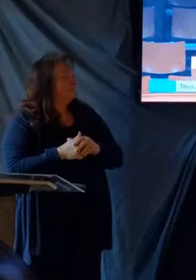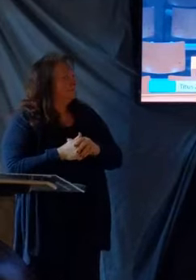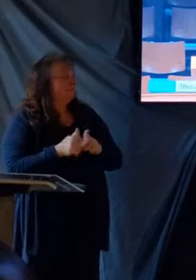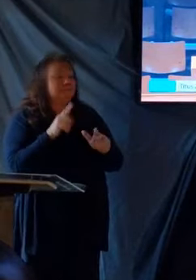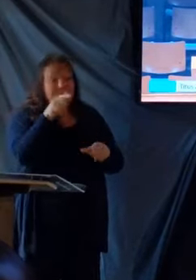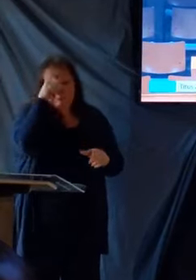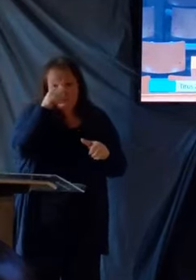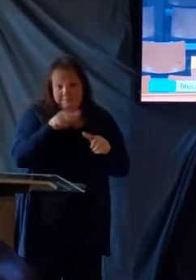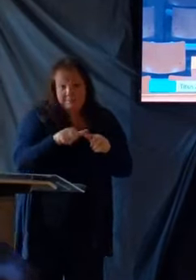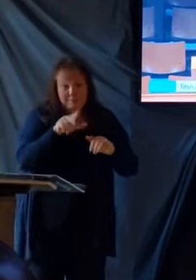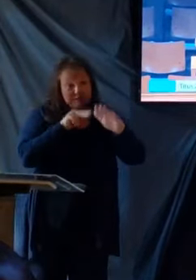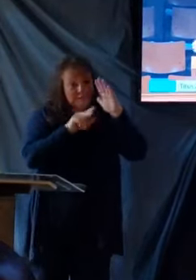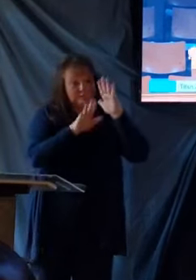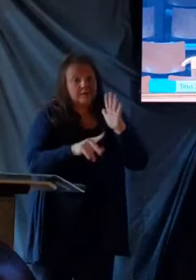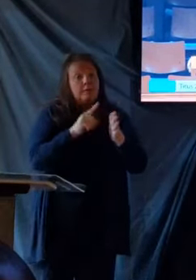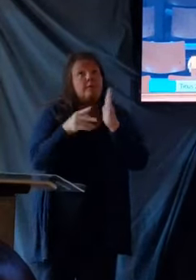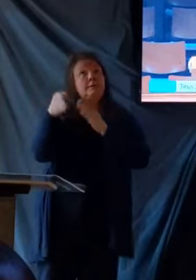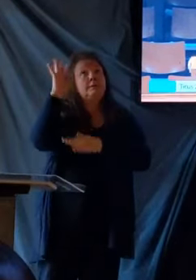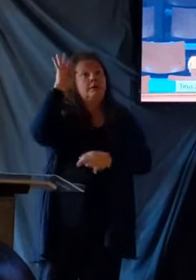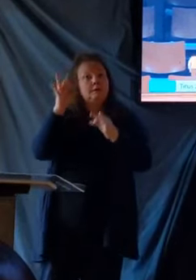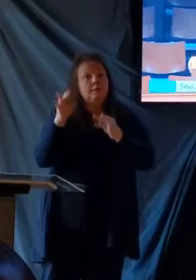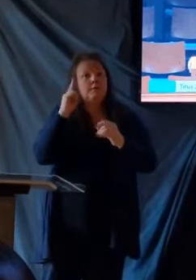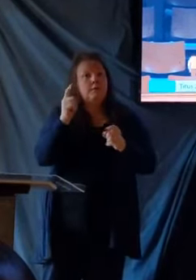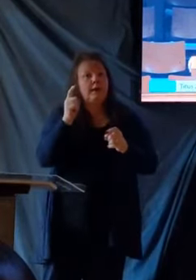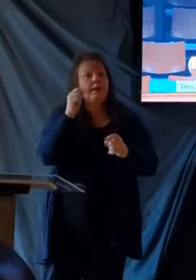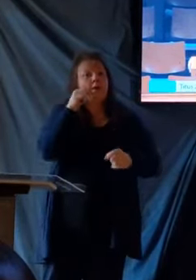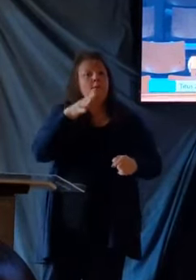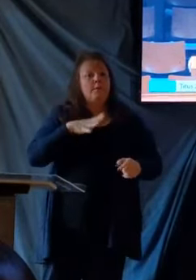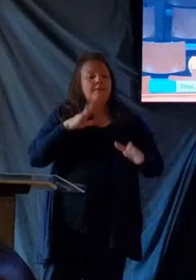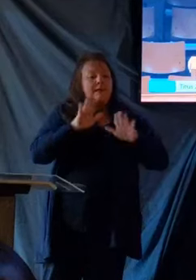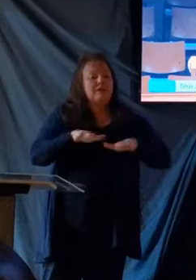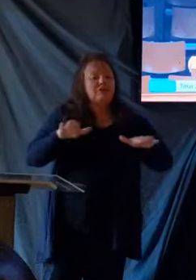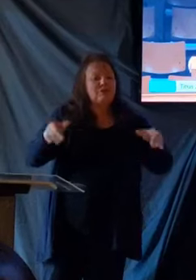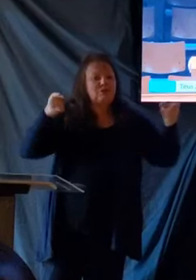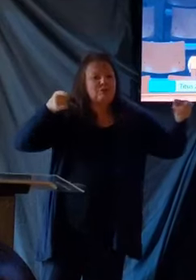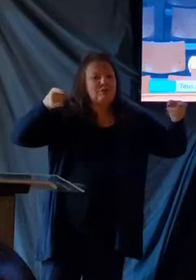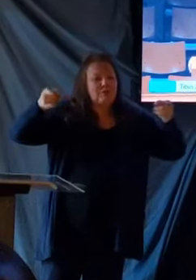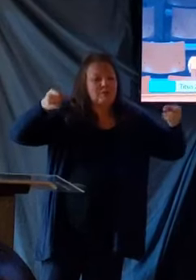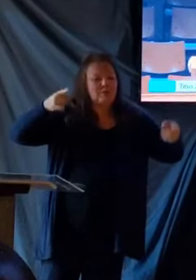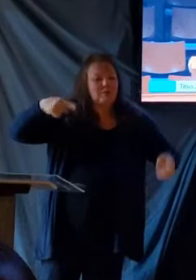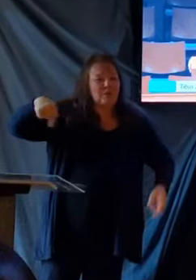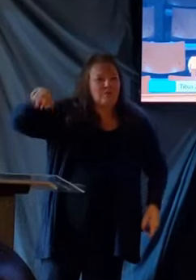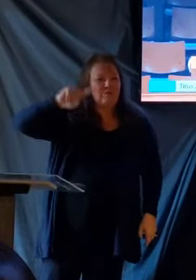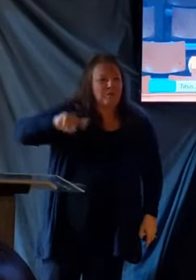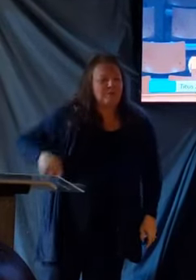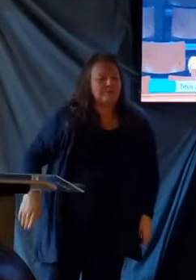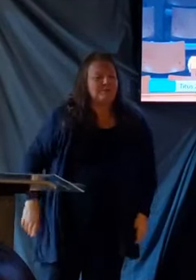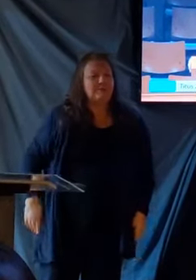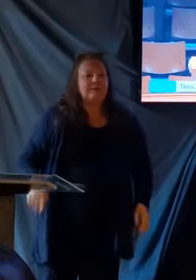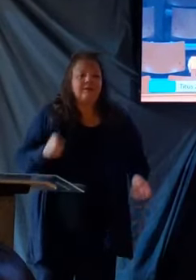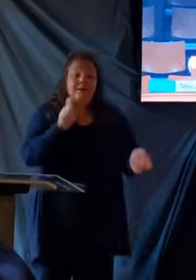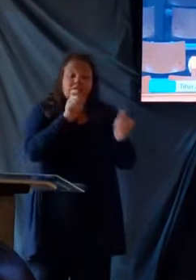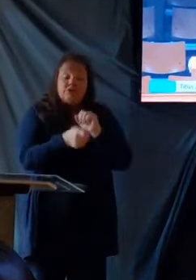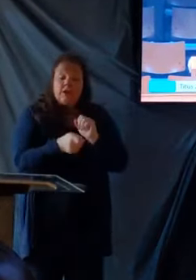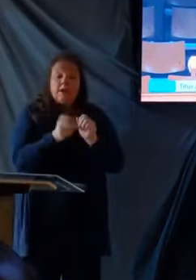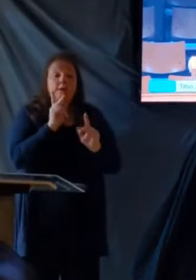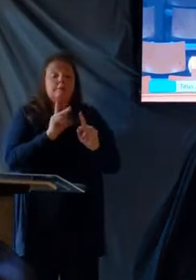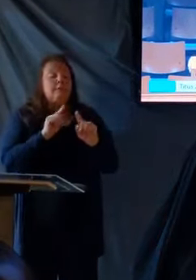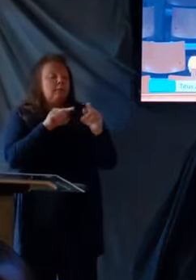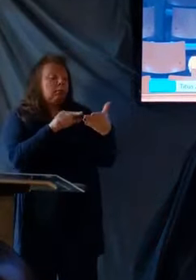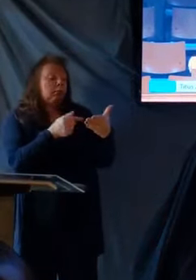But remember, the prophet said, part of God's judgment, he'll give women and children to rule over them. That doesn't change the fact. People